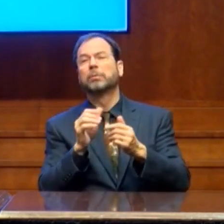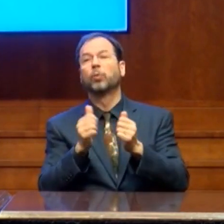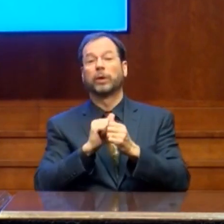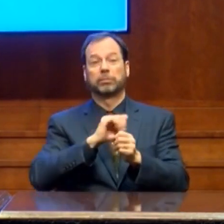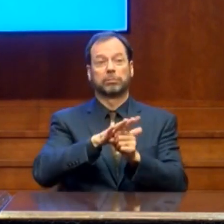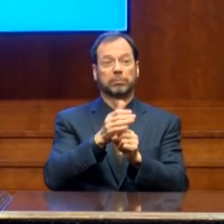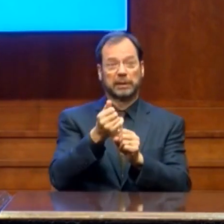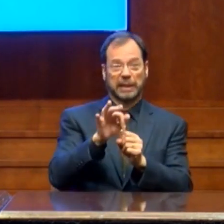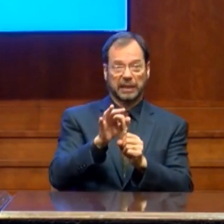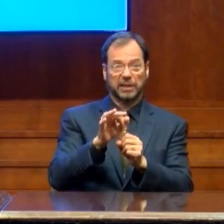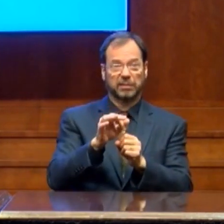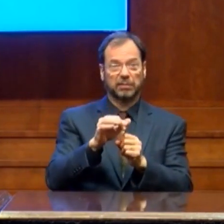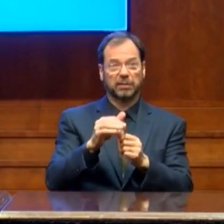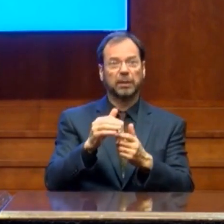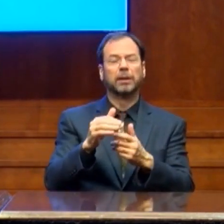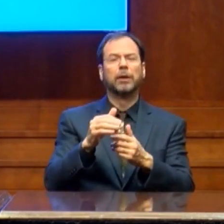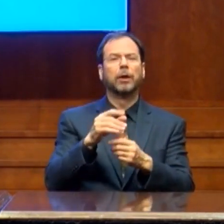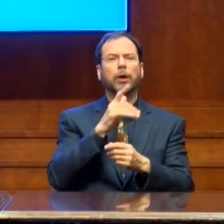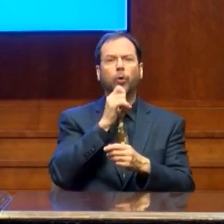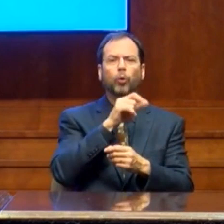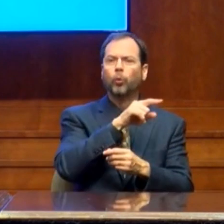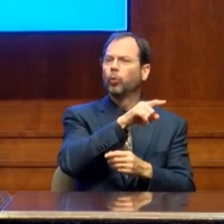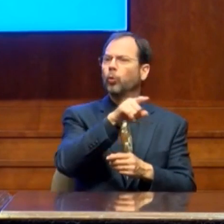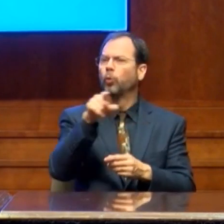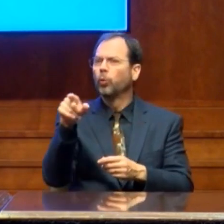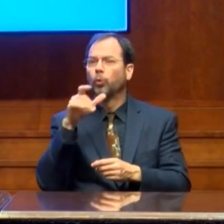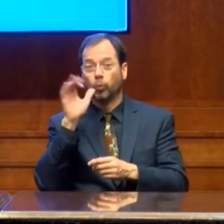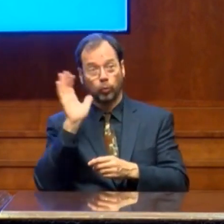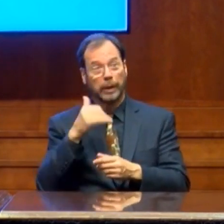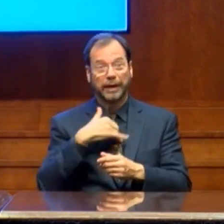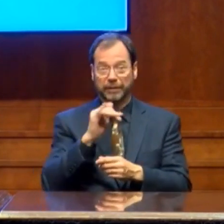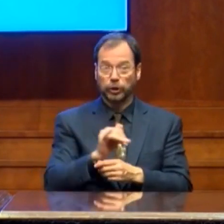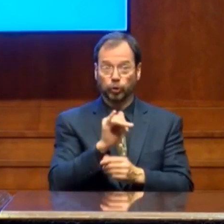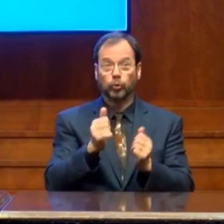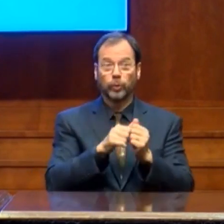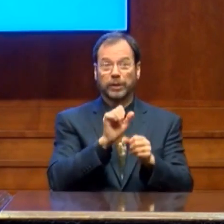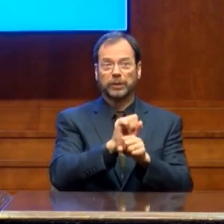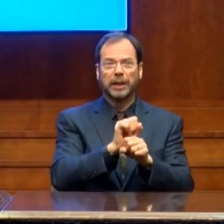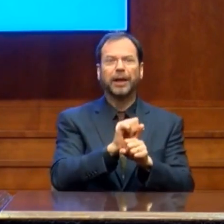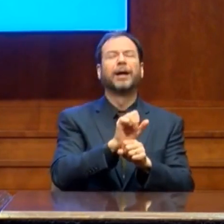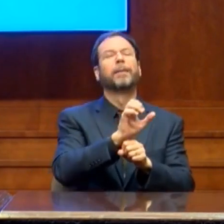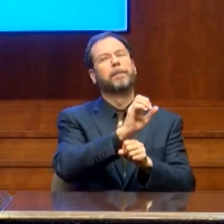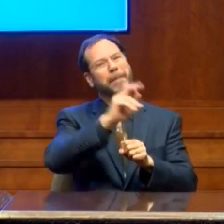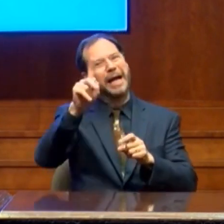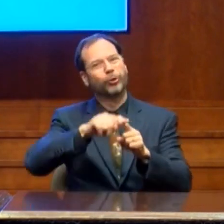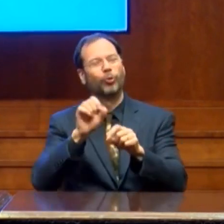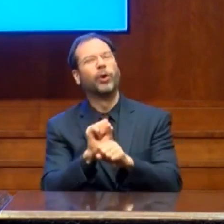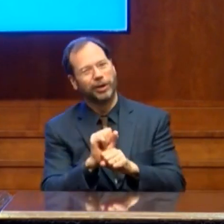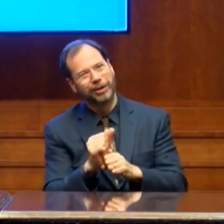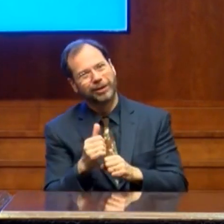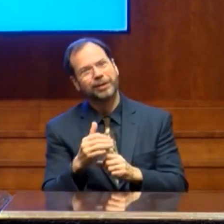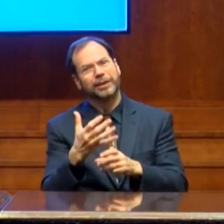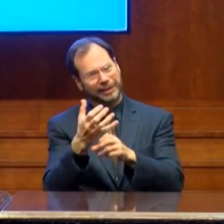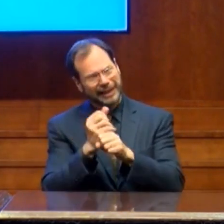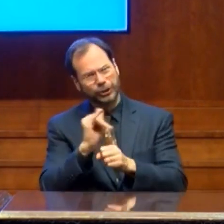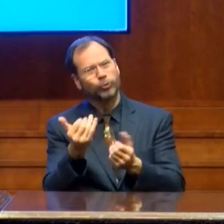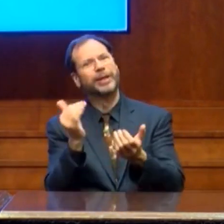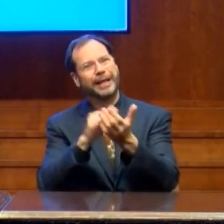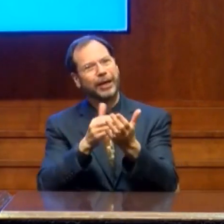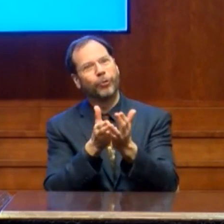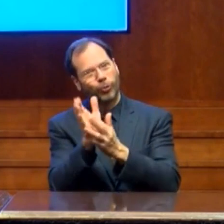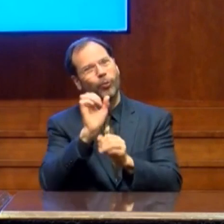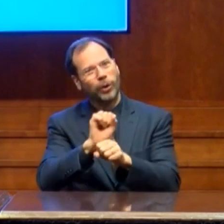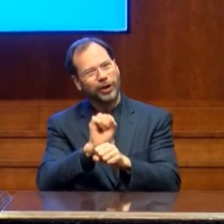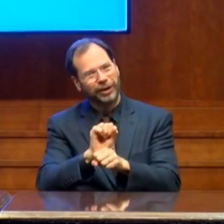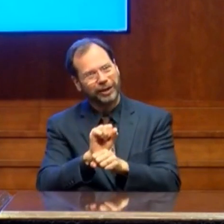tied to the response to coronavirus is to get those people who used to have insurance through an employer back in the workforce and have insurance by